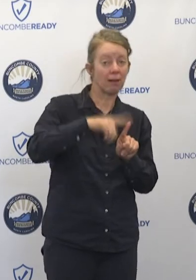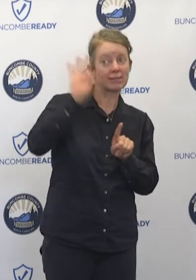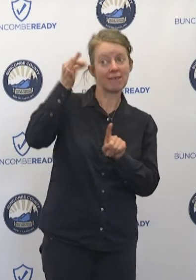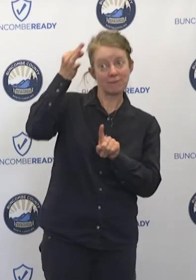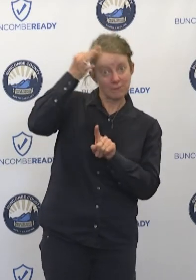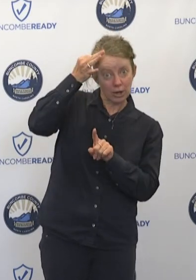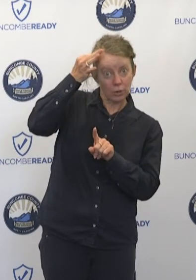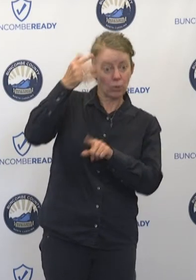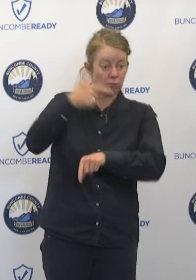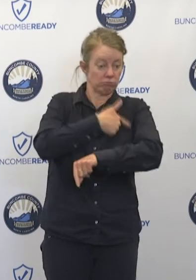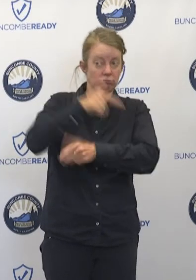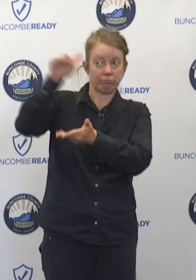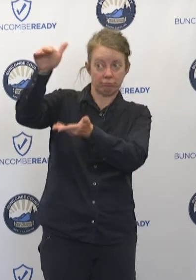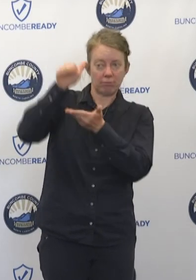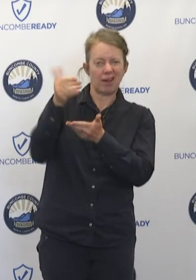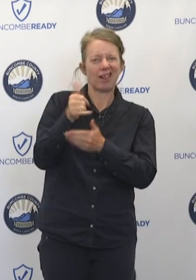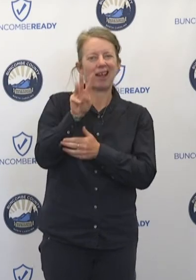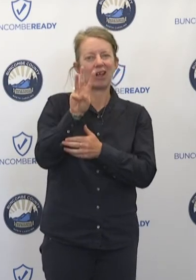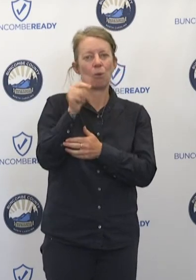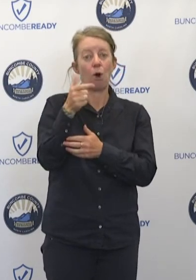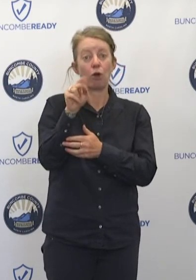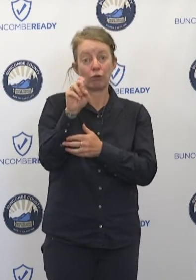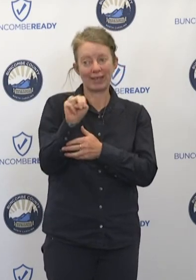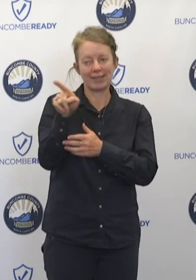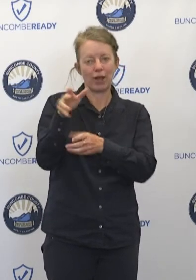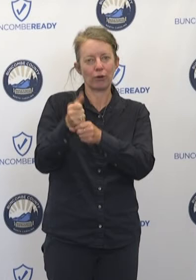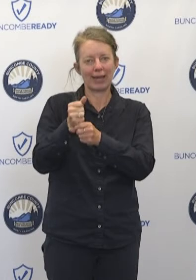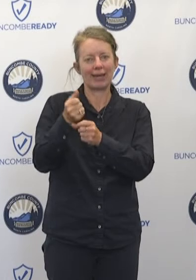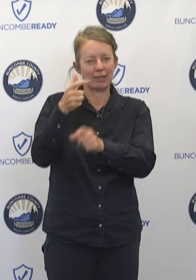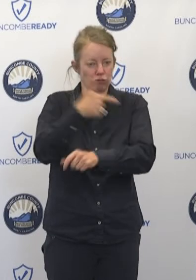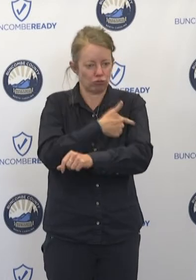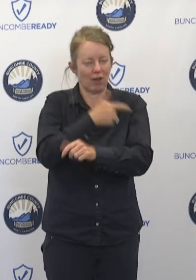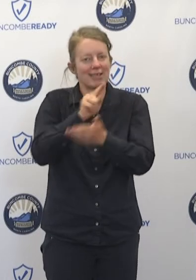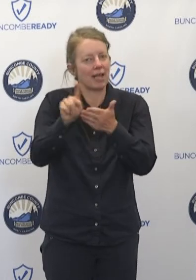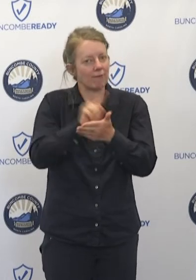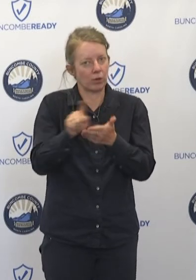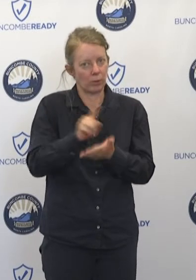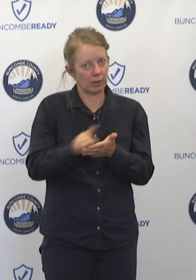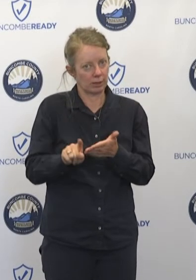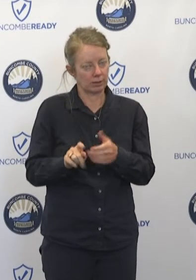allocated providers like Walgreens, who are also receiving doses each week.